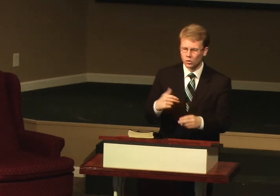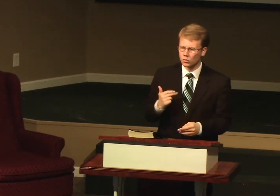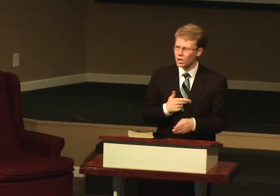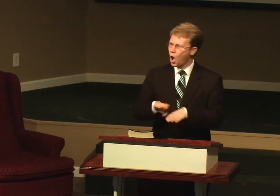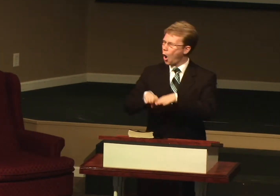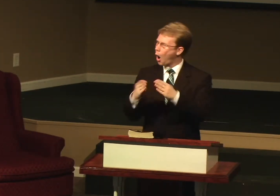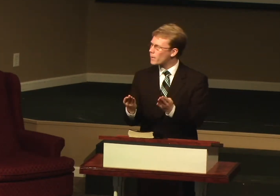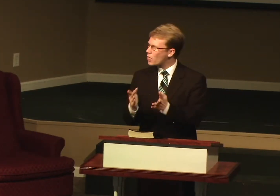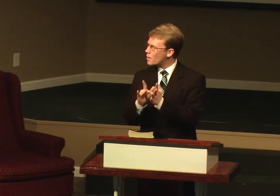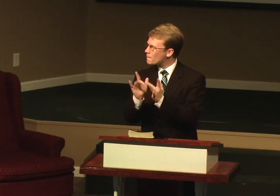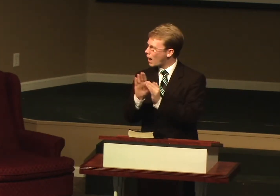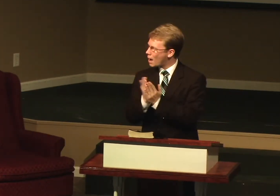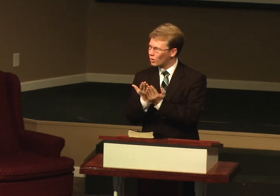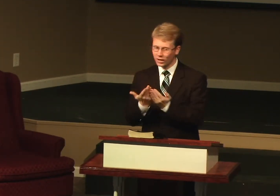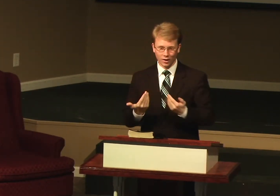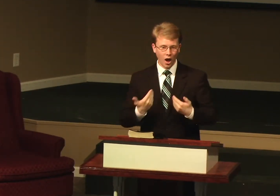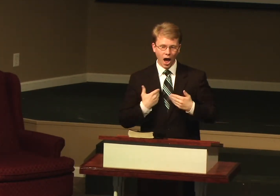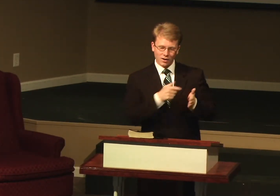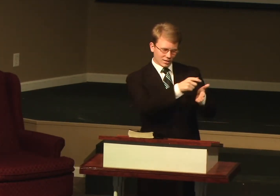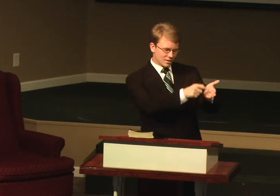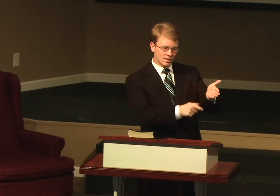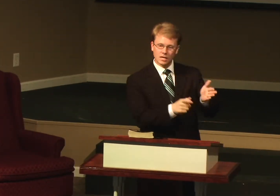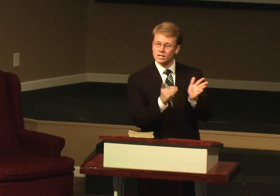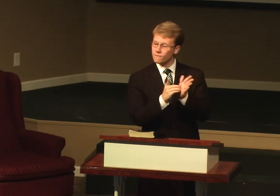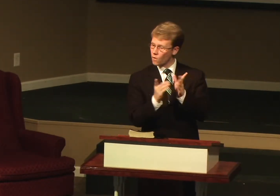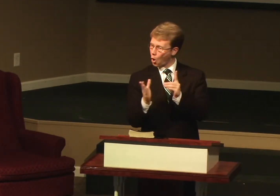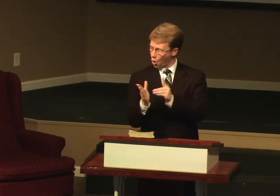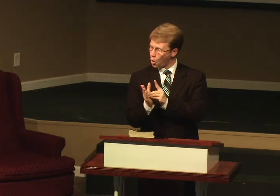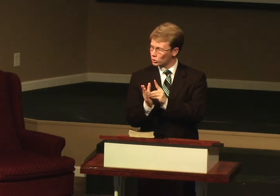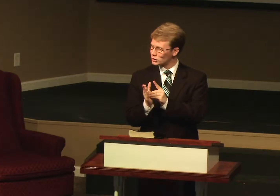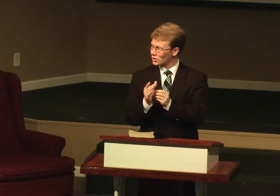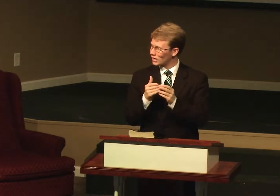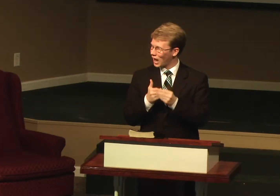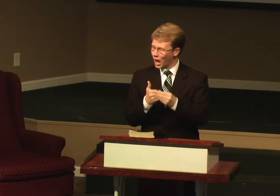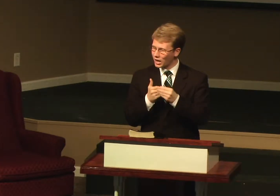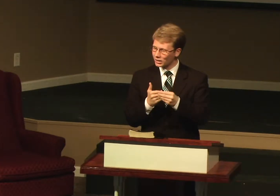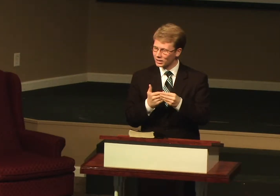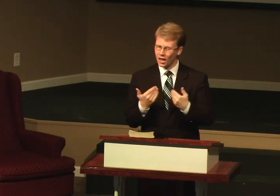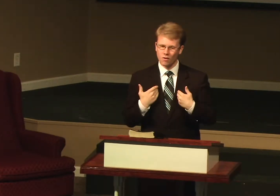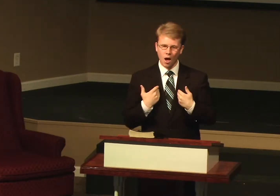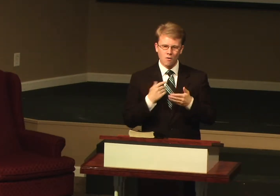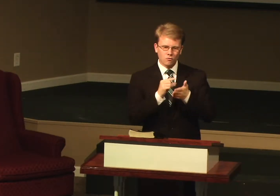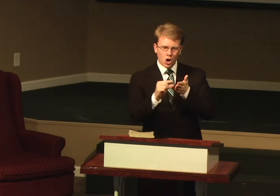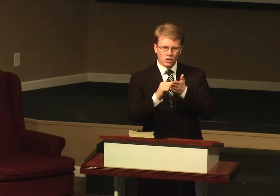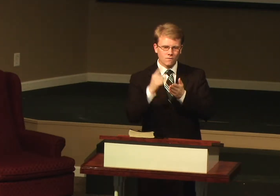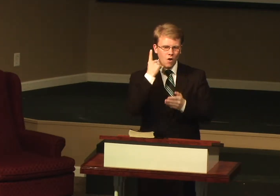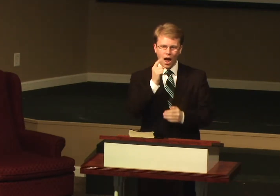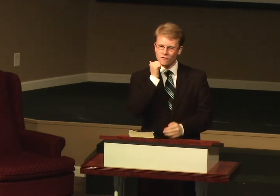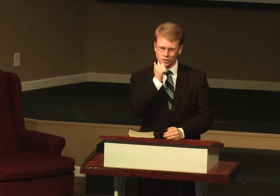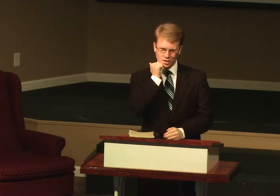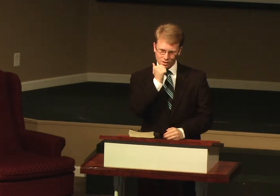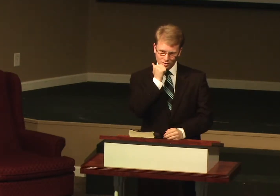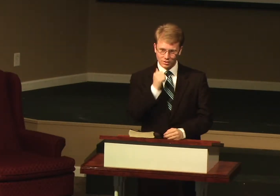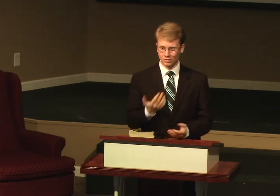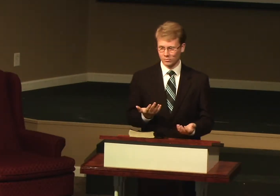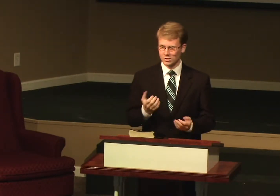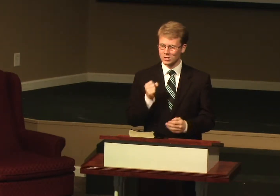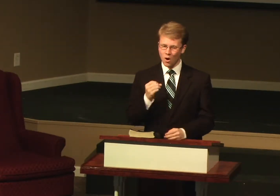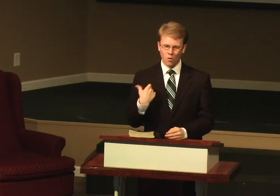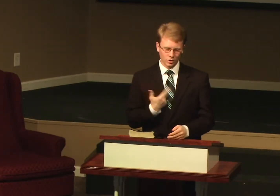and then they would go into class and sit down, and first thing we do is open the Word of God, and we have a devotional. We did this every